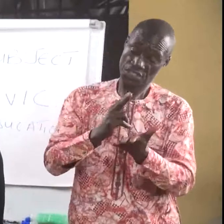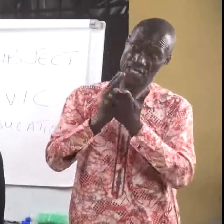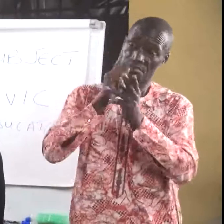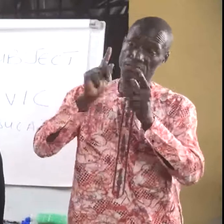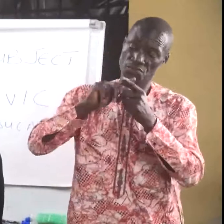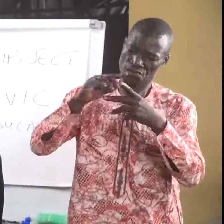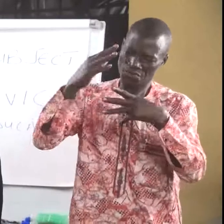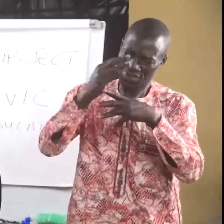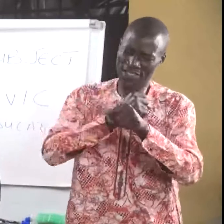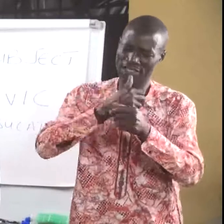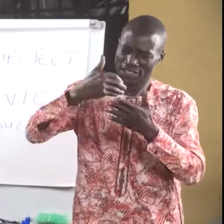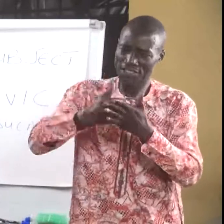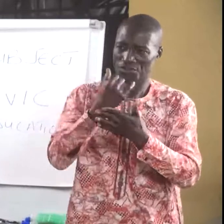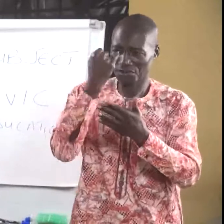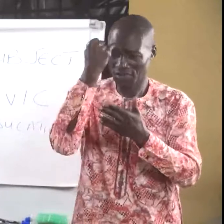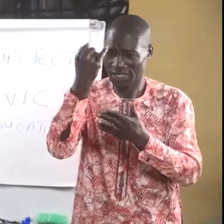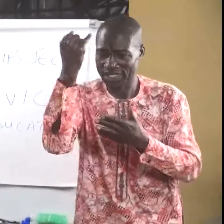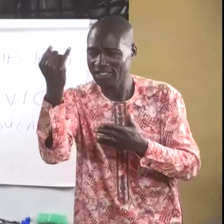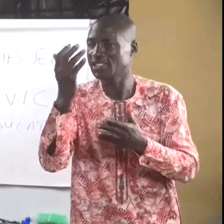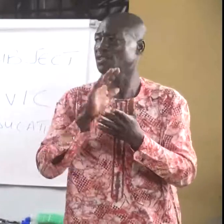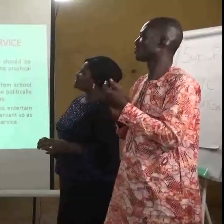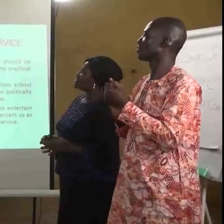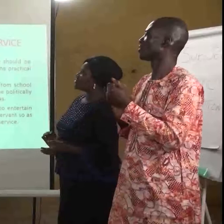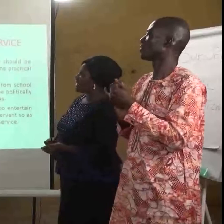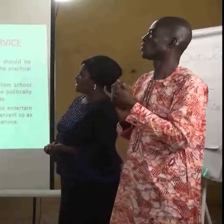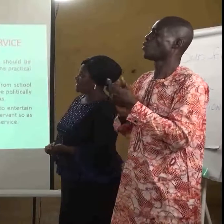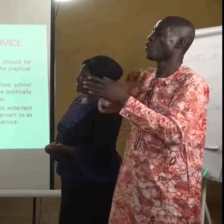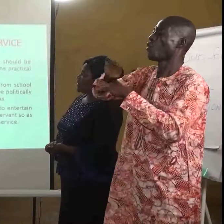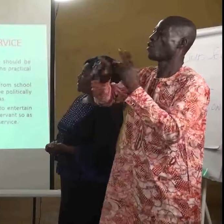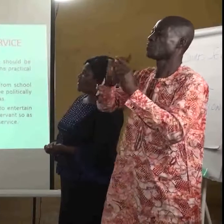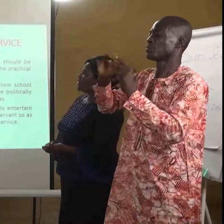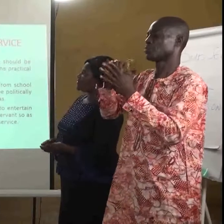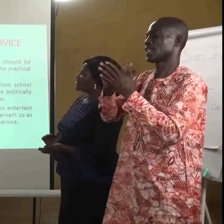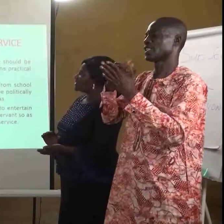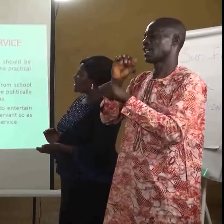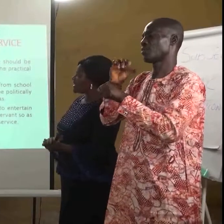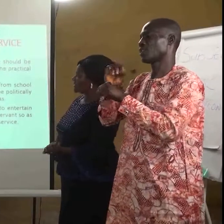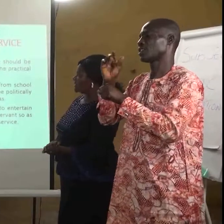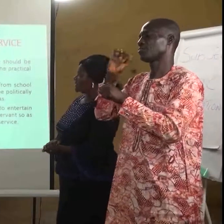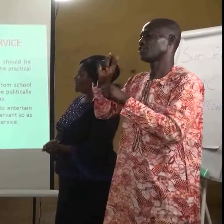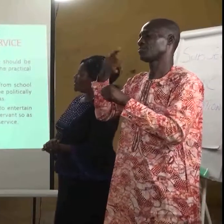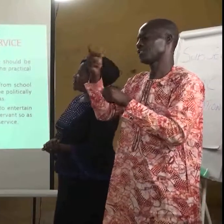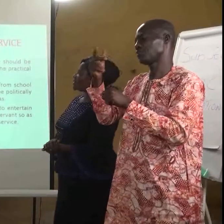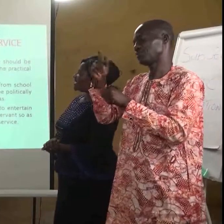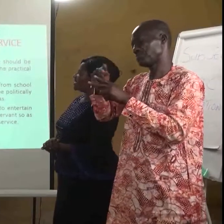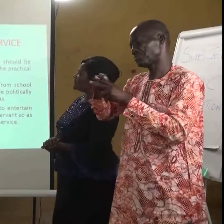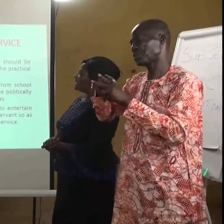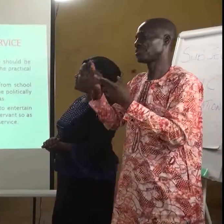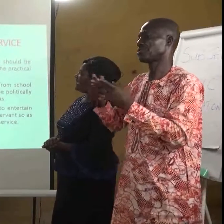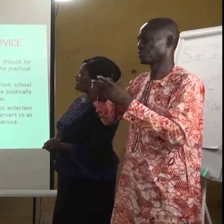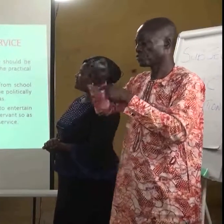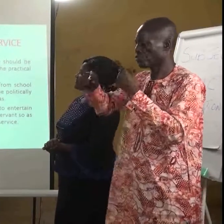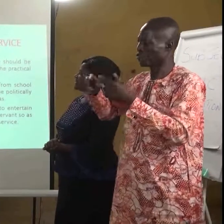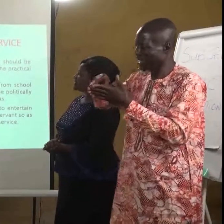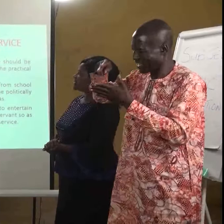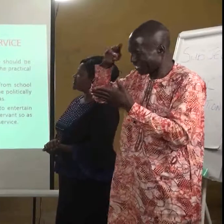old staff employed in the service should be given training or refresher courses to enable them